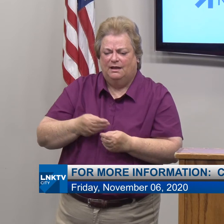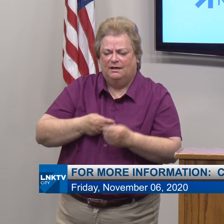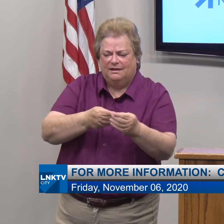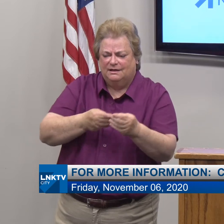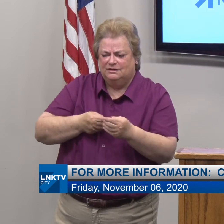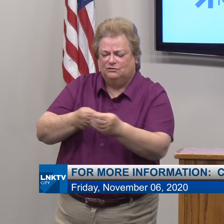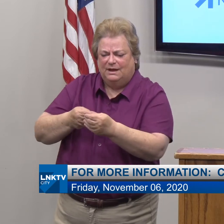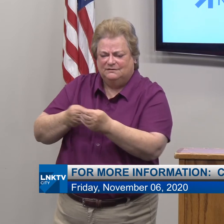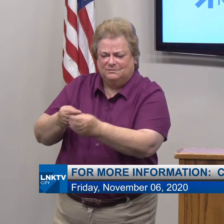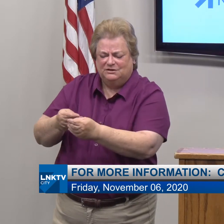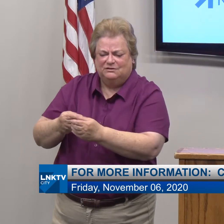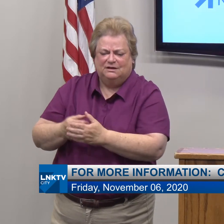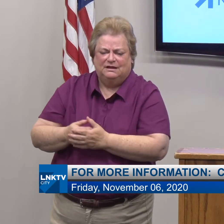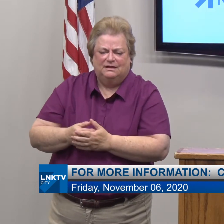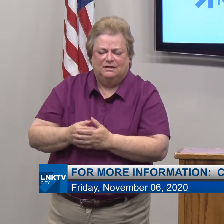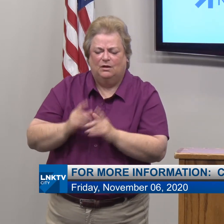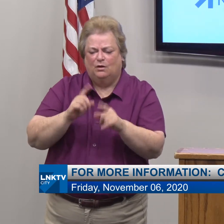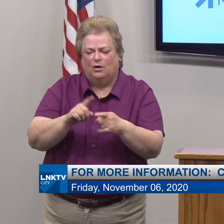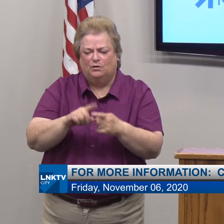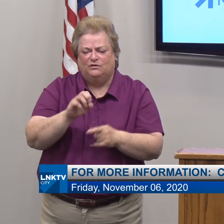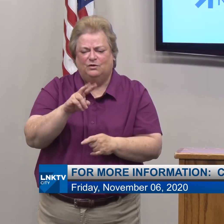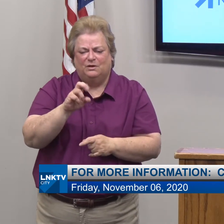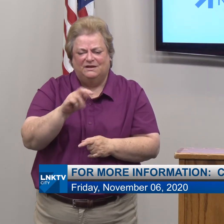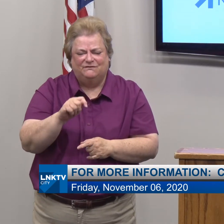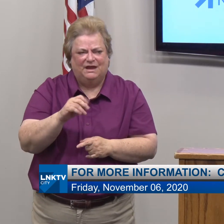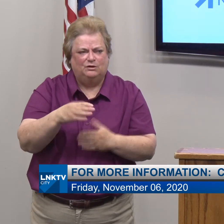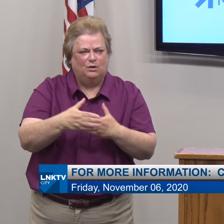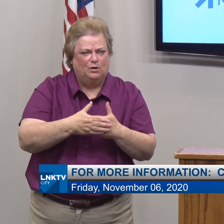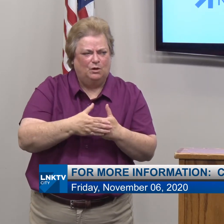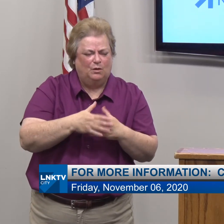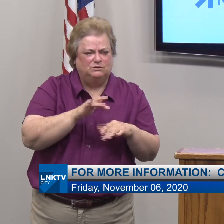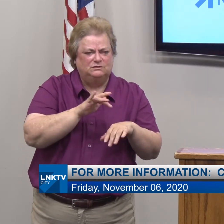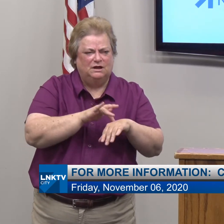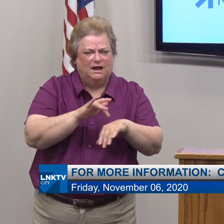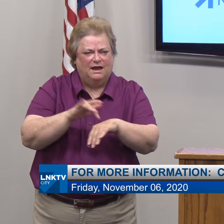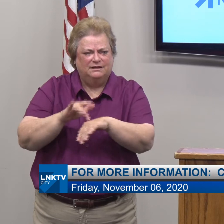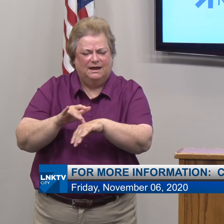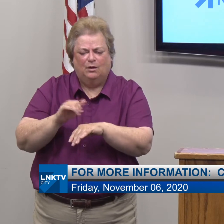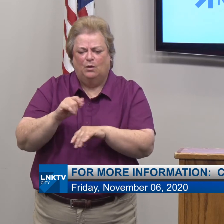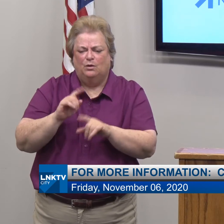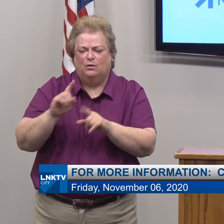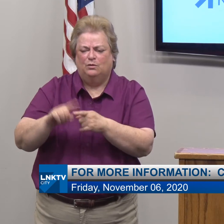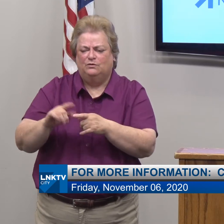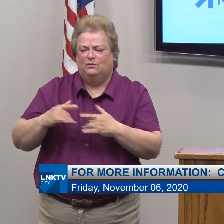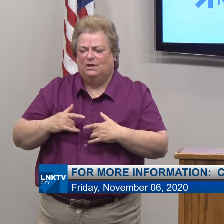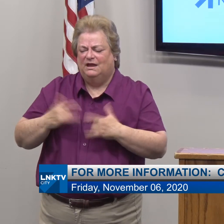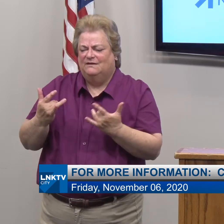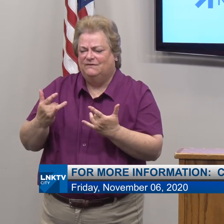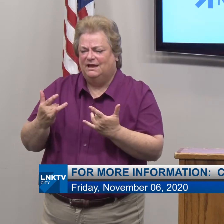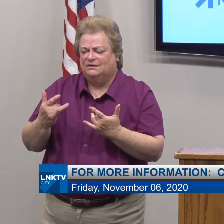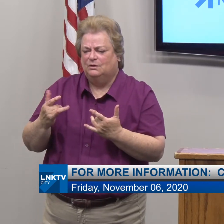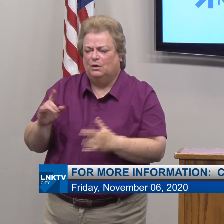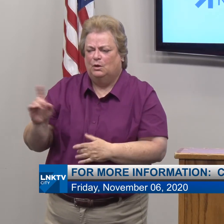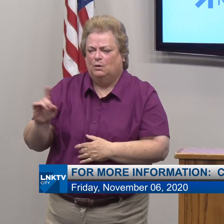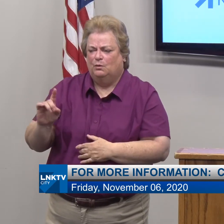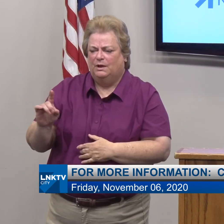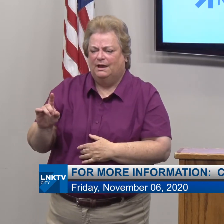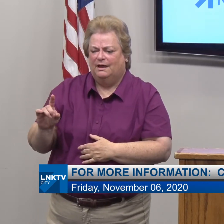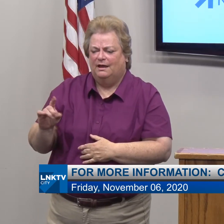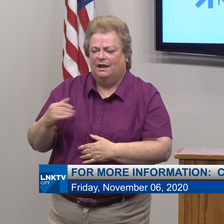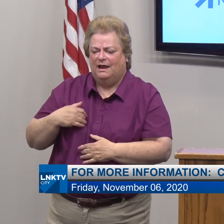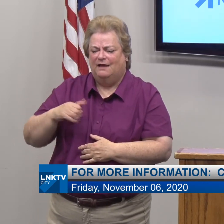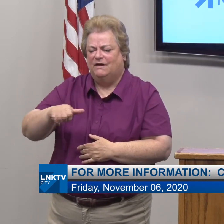for an event and you're in close contact, or if you're at an event where there's